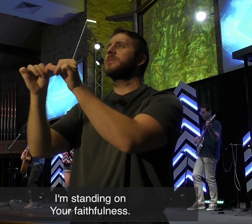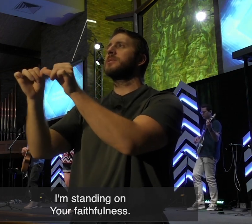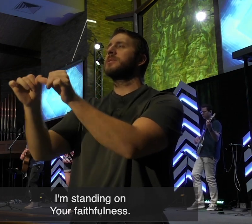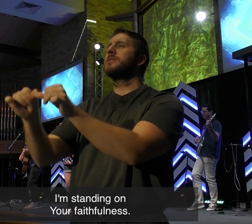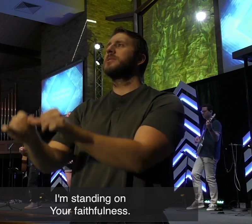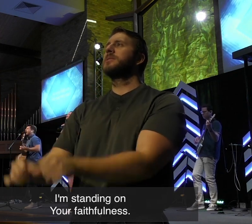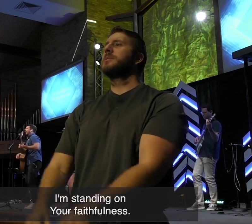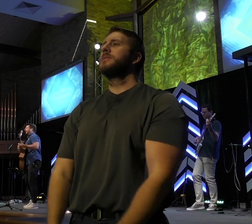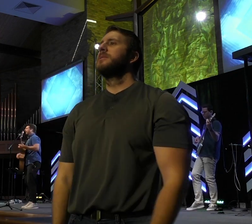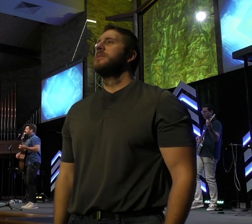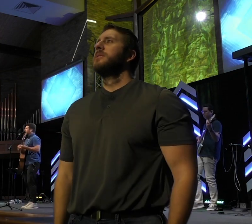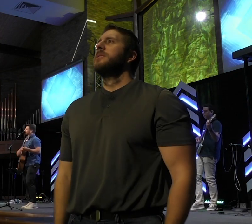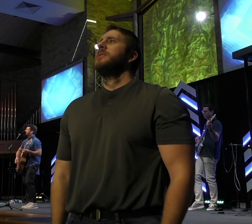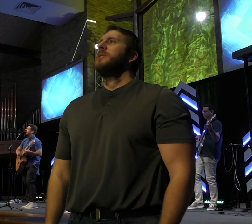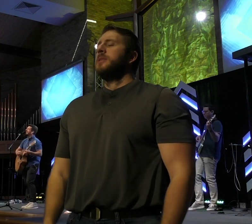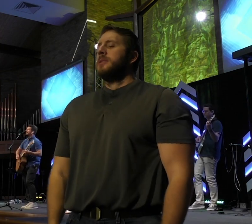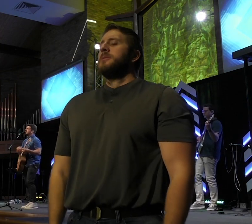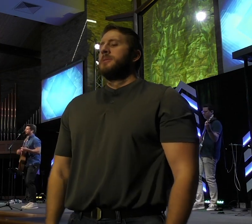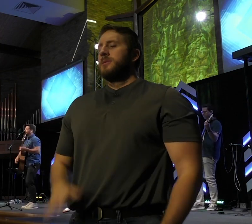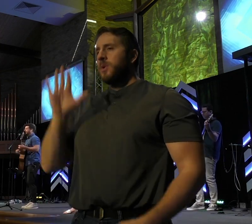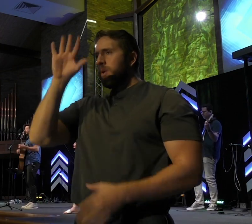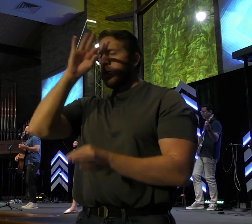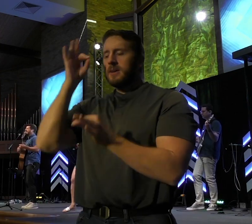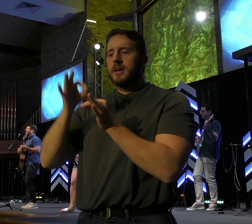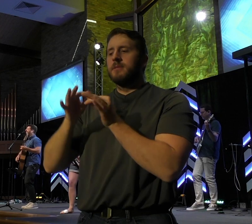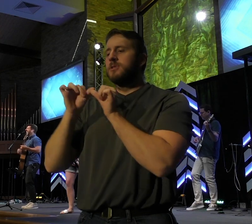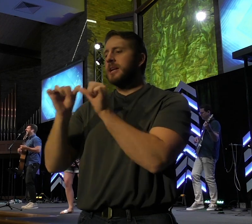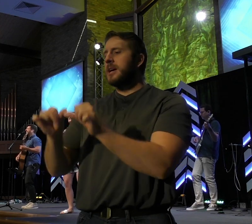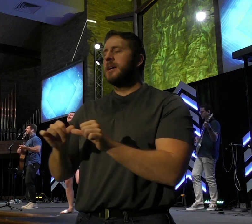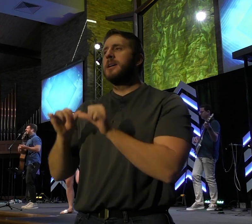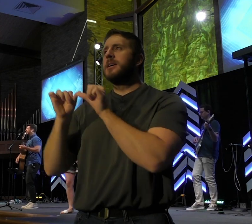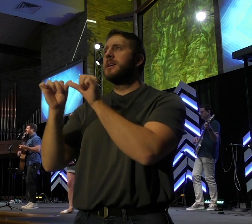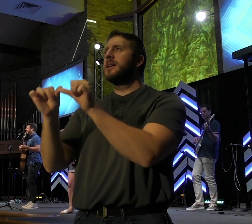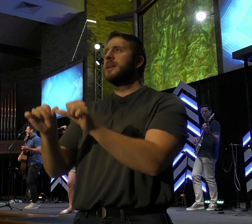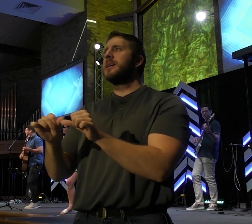faithfulness, on your